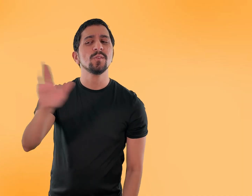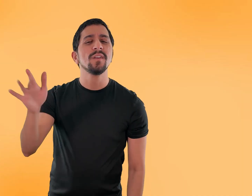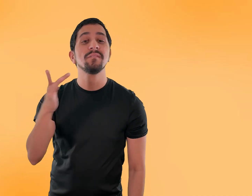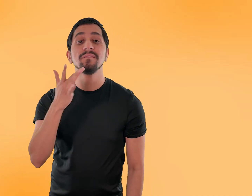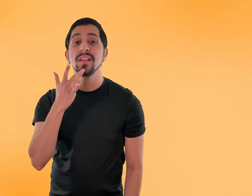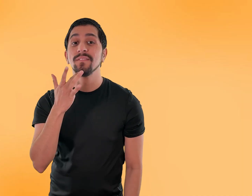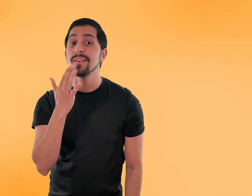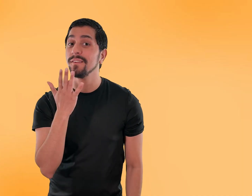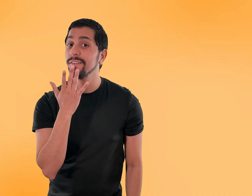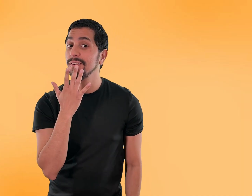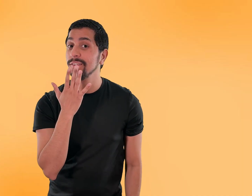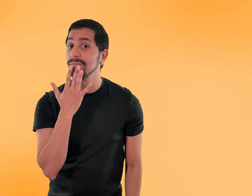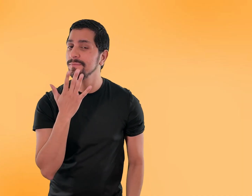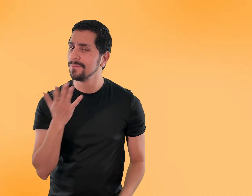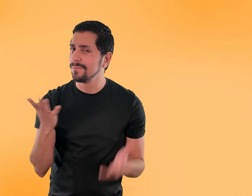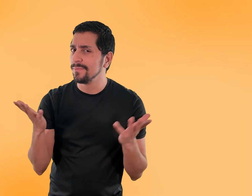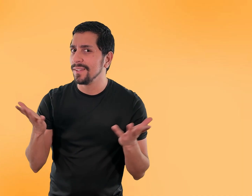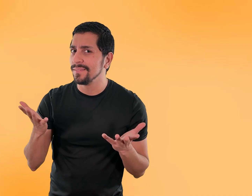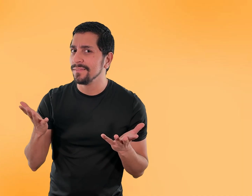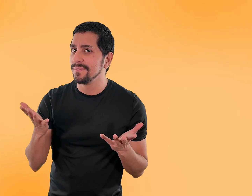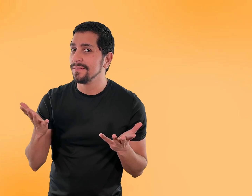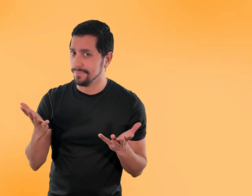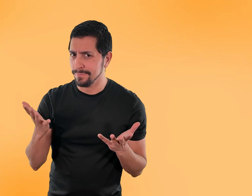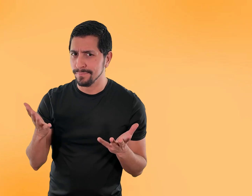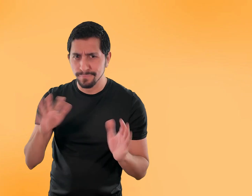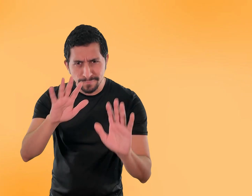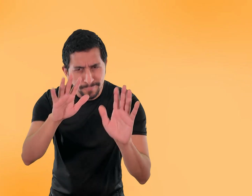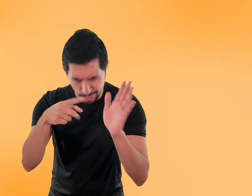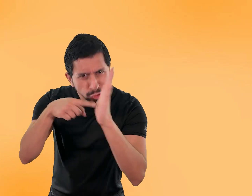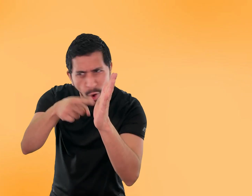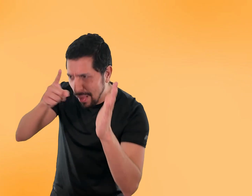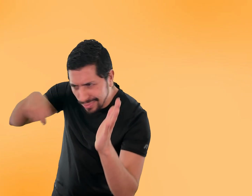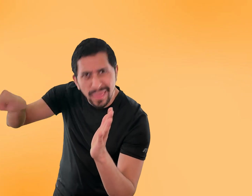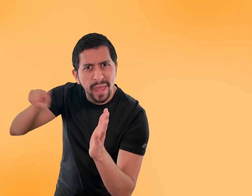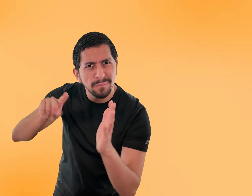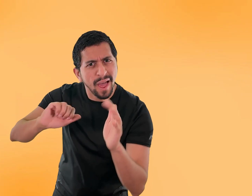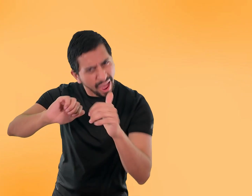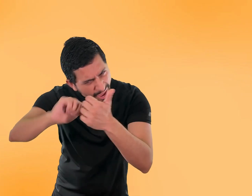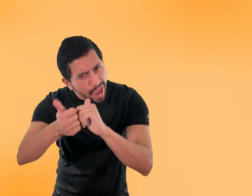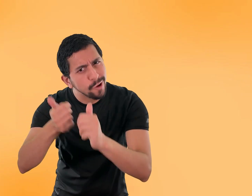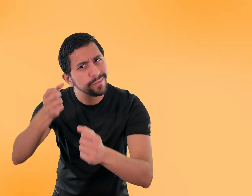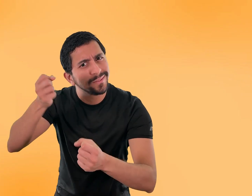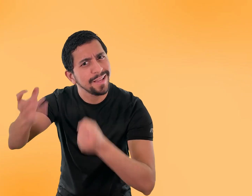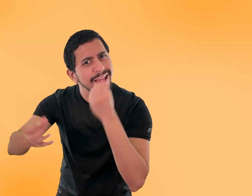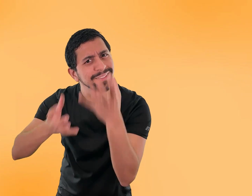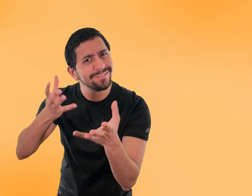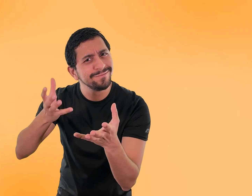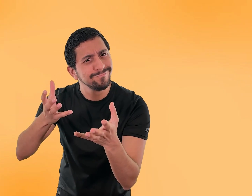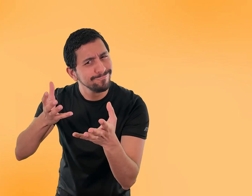what their favorite color is and show them how to sign it.